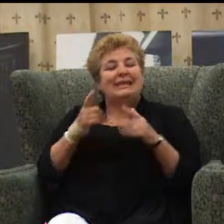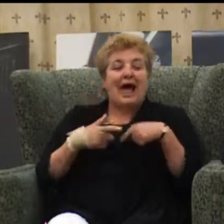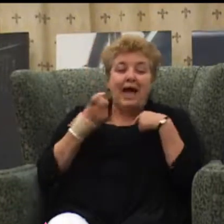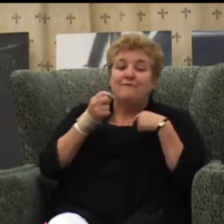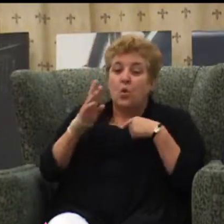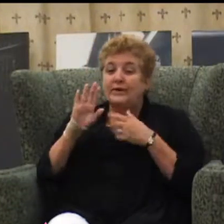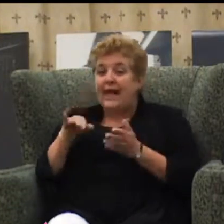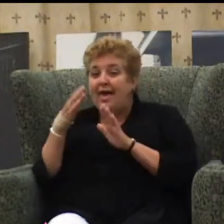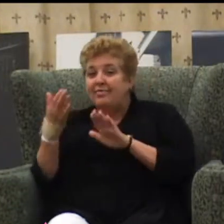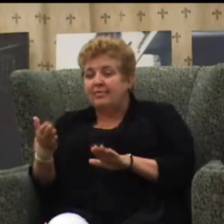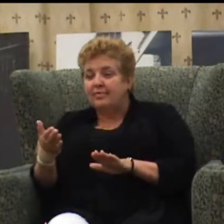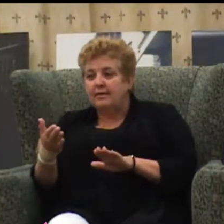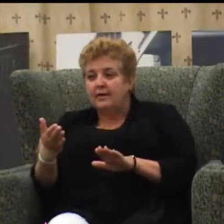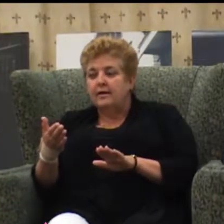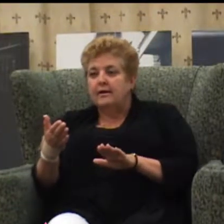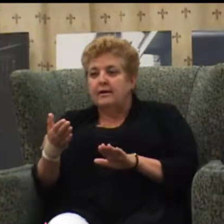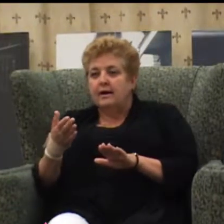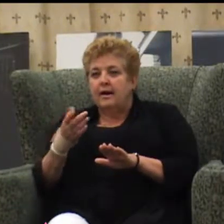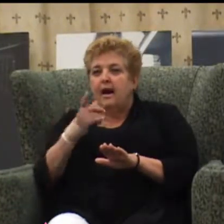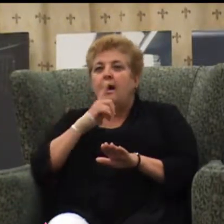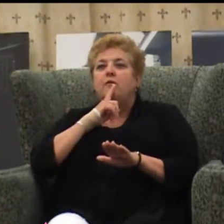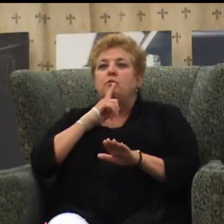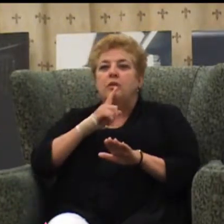truly respect the thing that was saving my life.